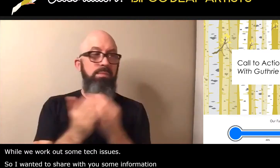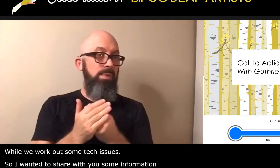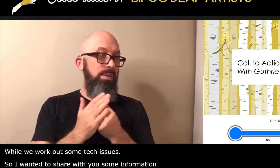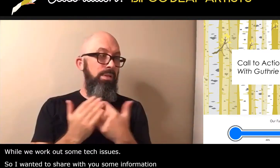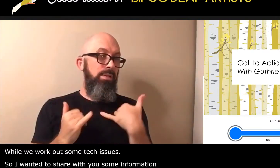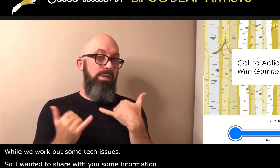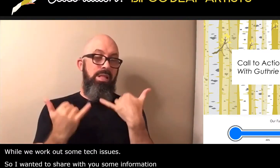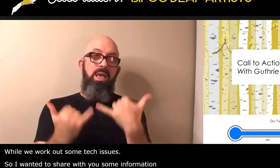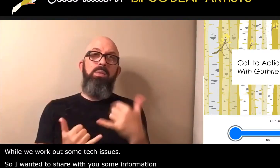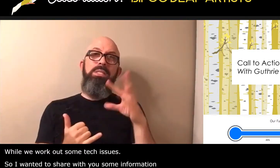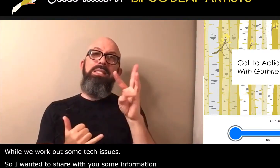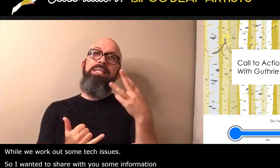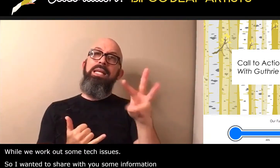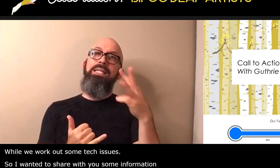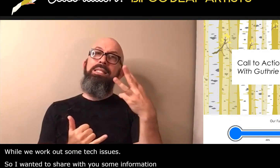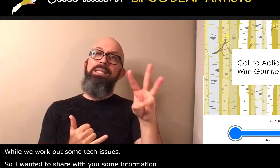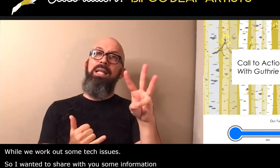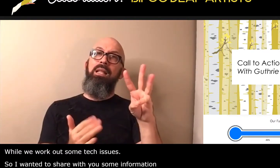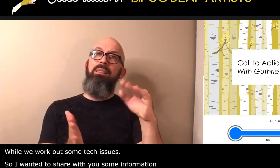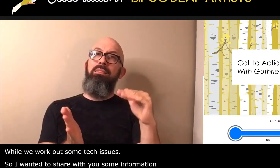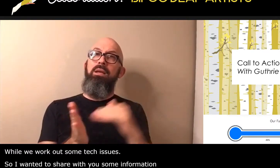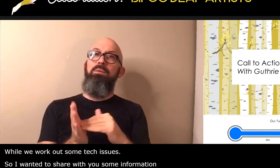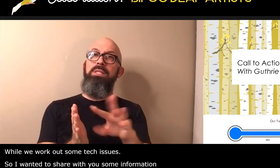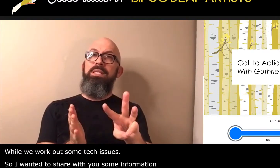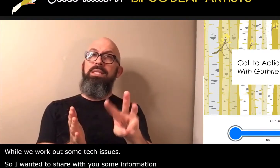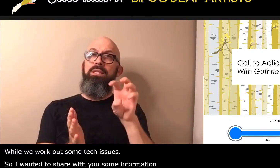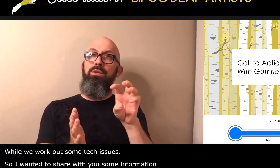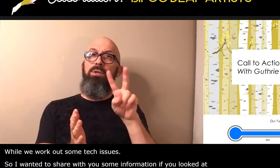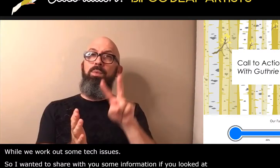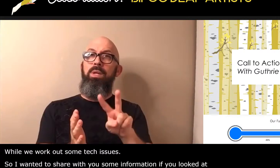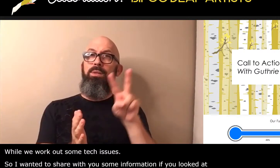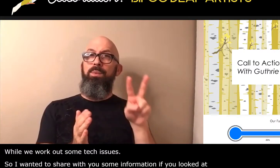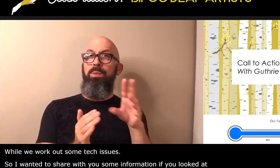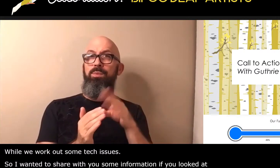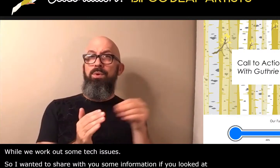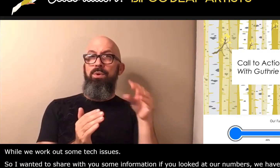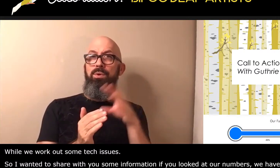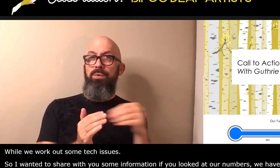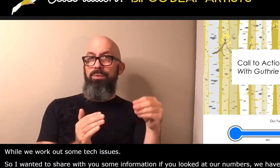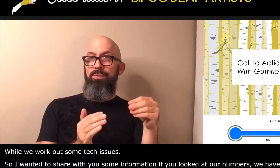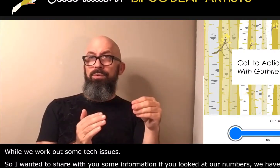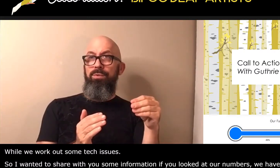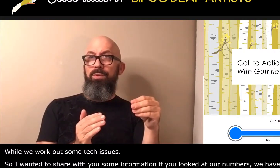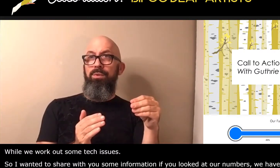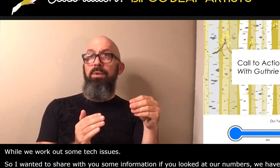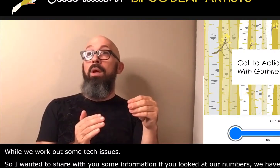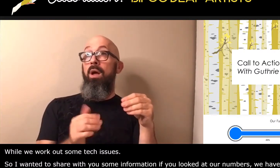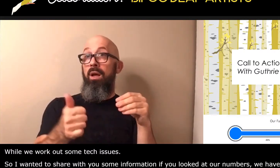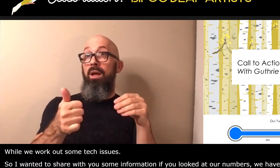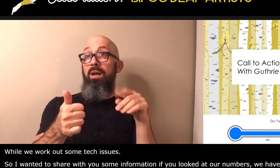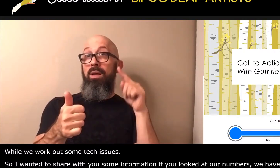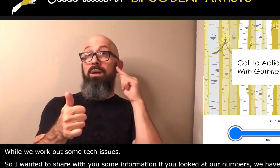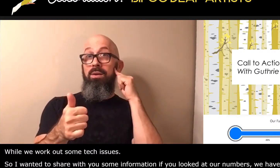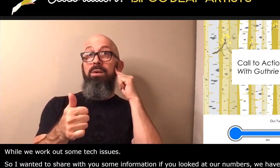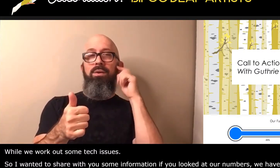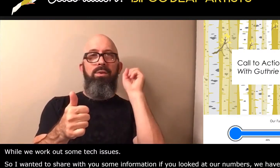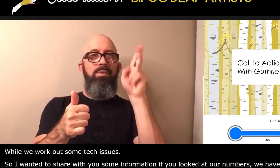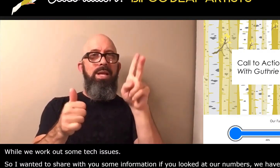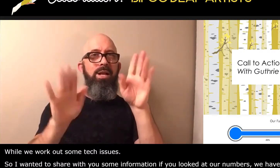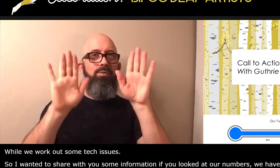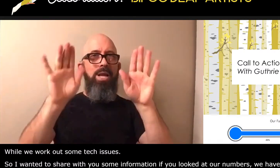If you've looked at our numbers, we have been doing amazing in terms of fundraising. We are at $16,000